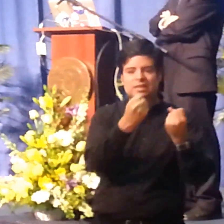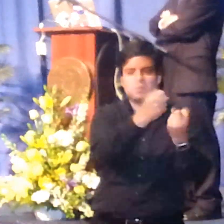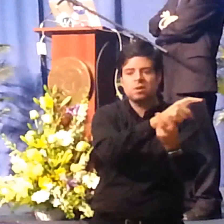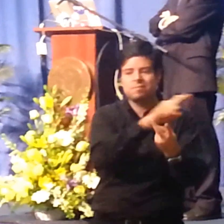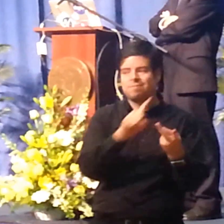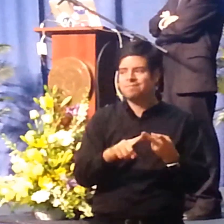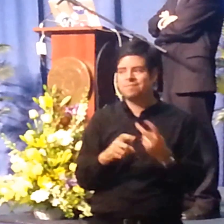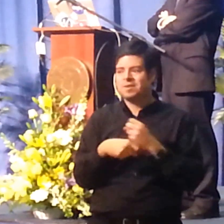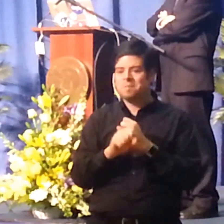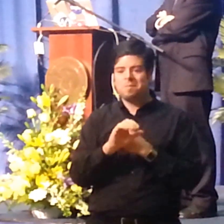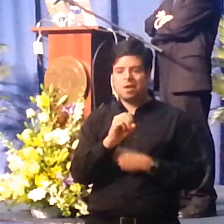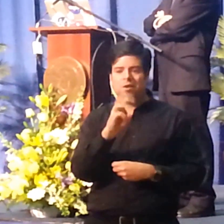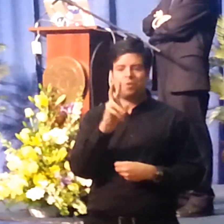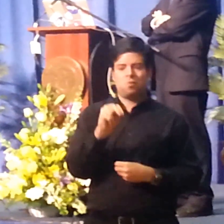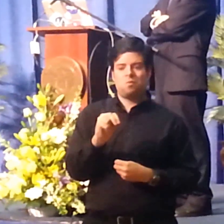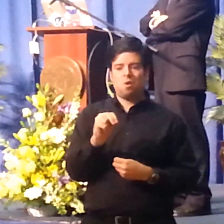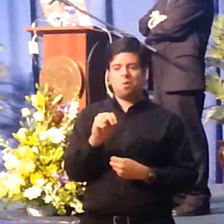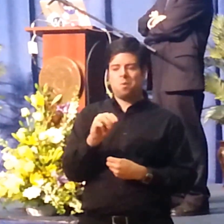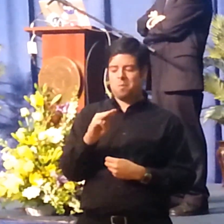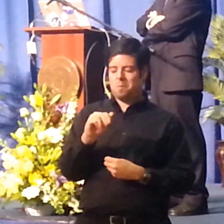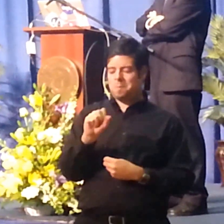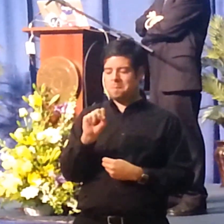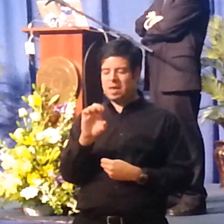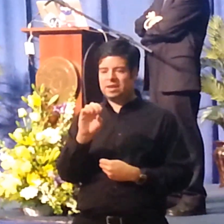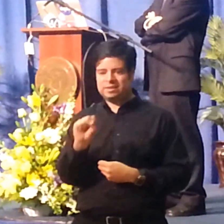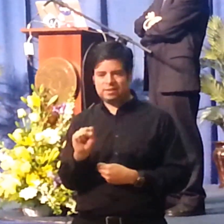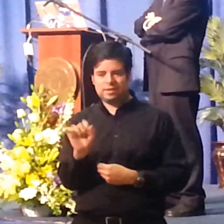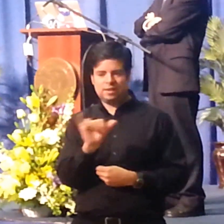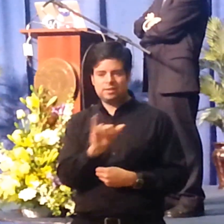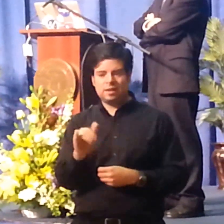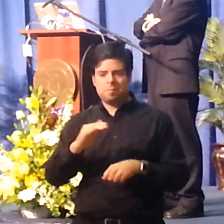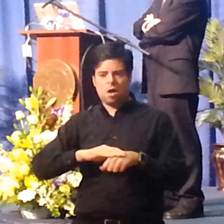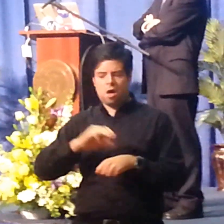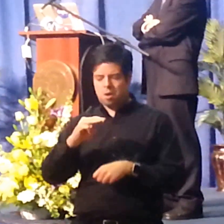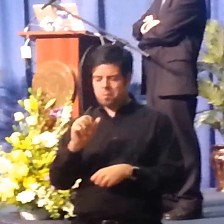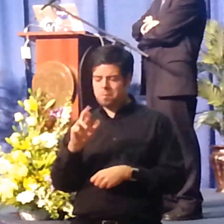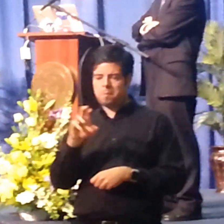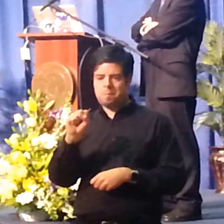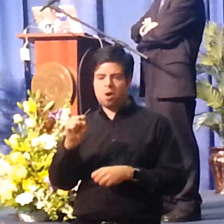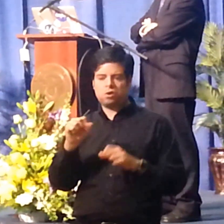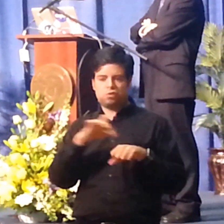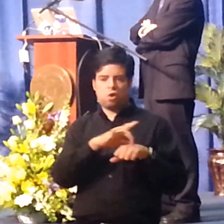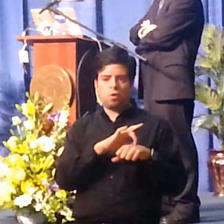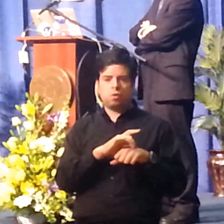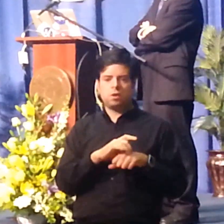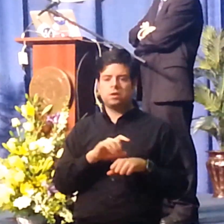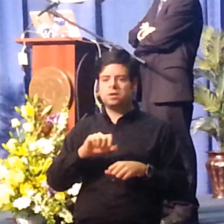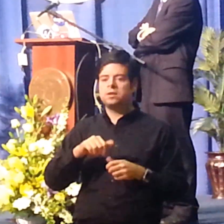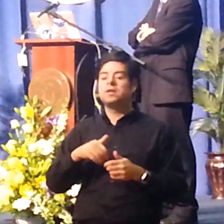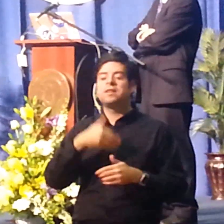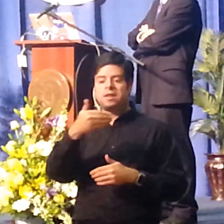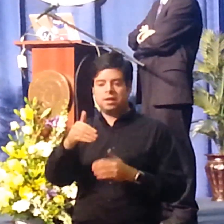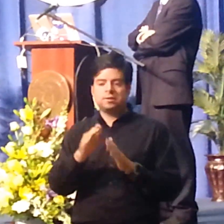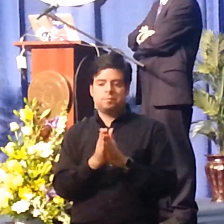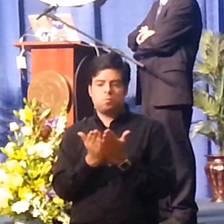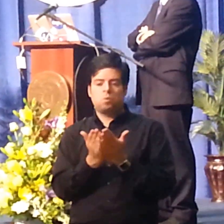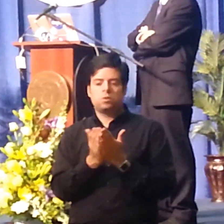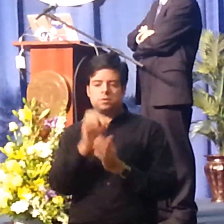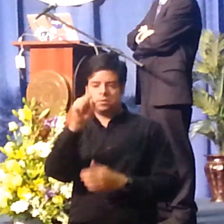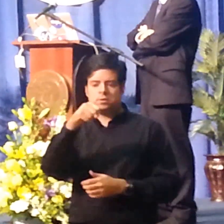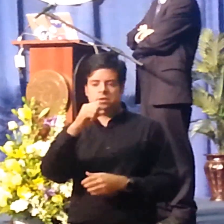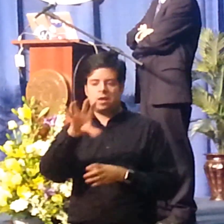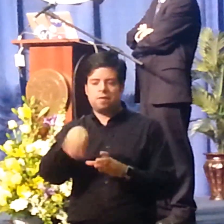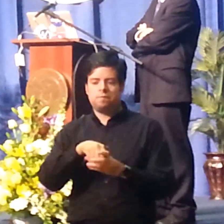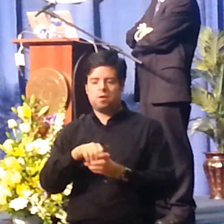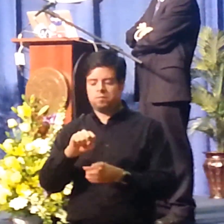can make your own buttes or mesas, just like we have on Mars and the Earth. Yes, the next one's about space. It'll probably